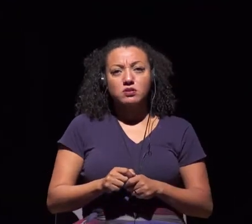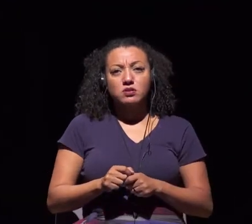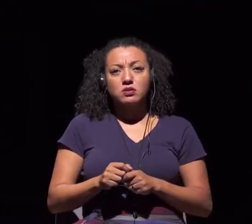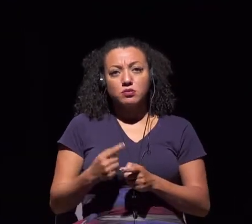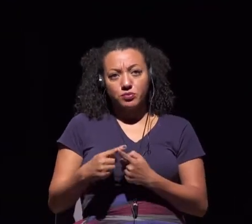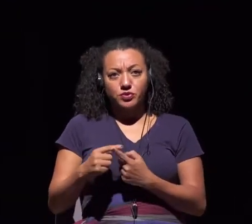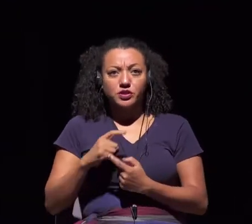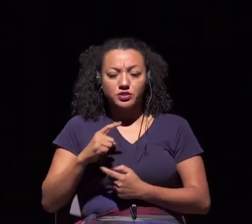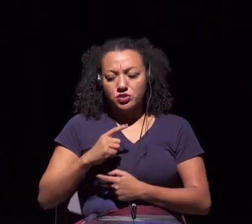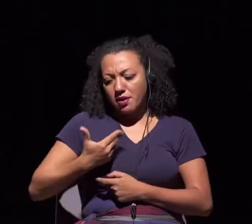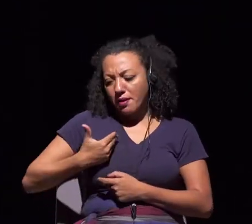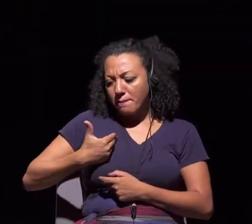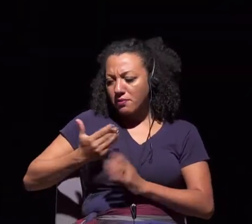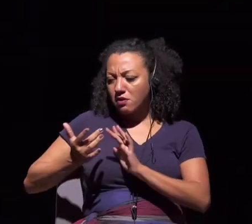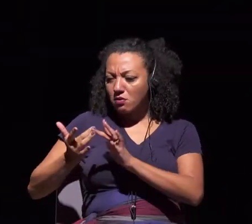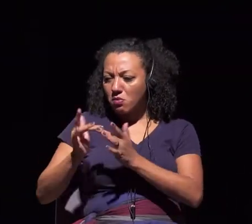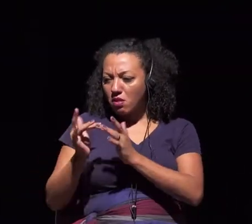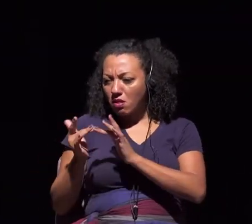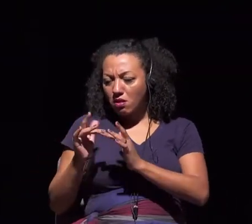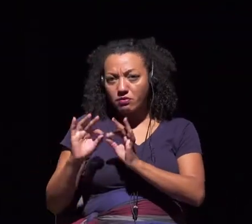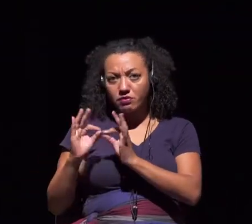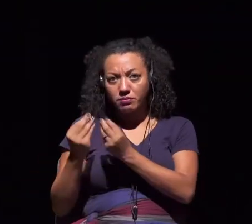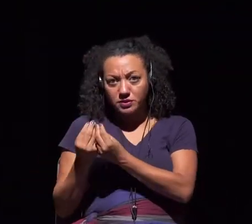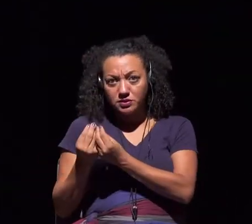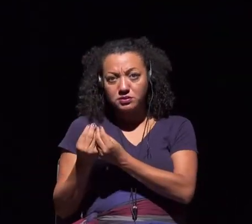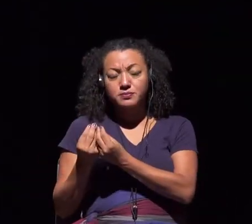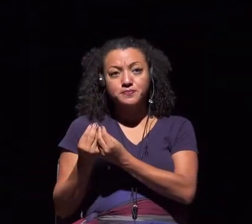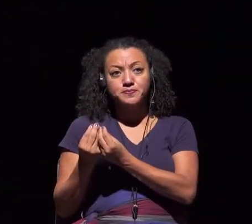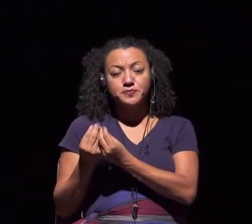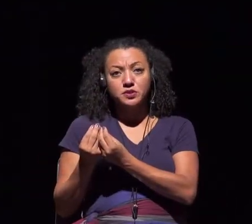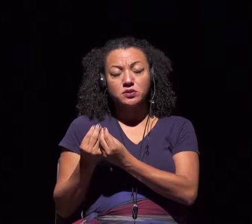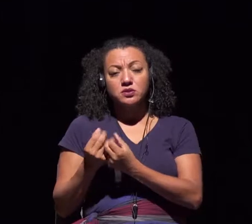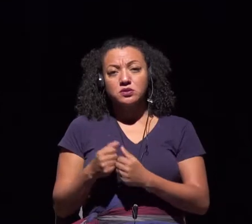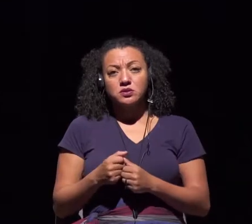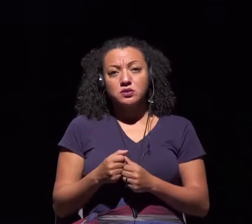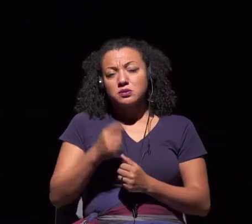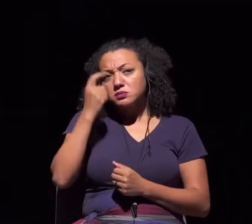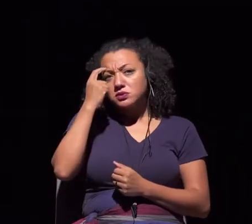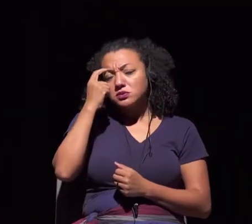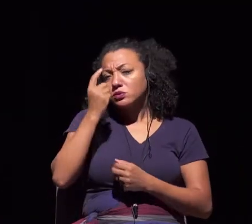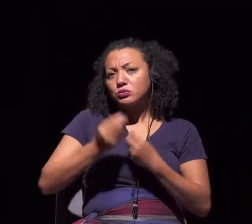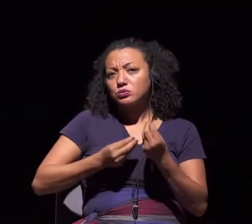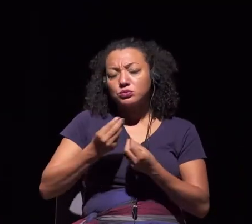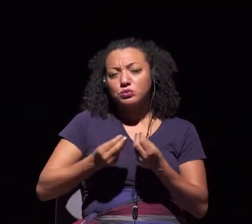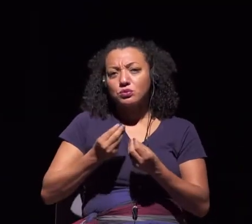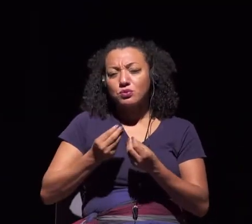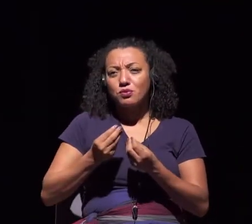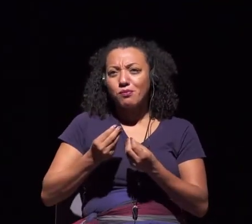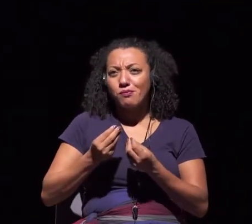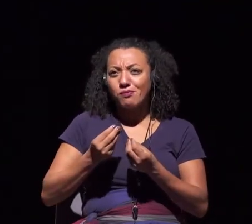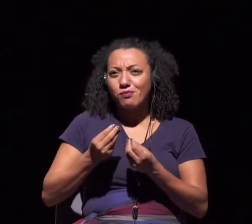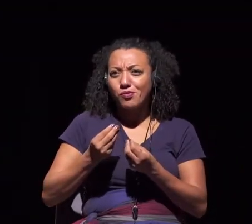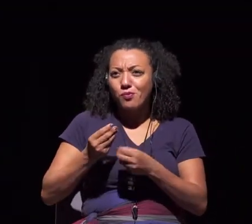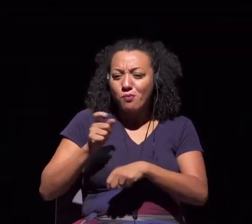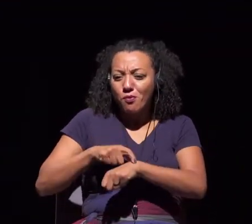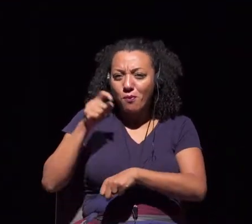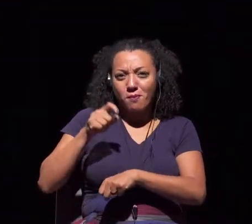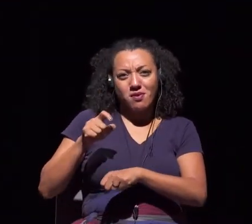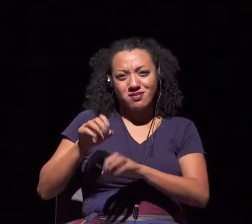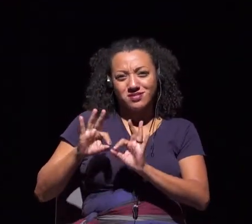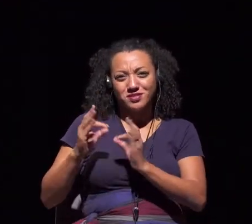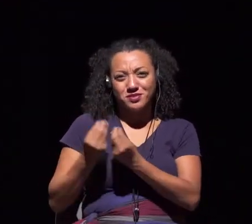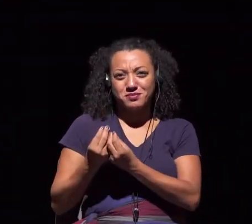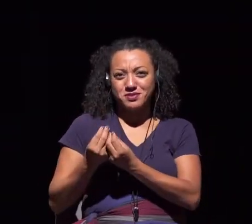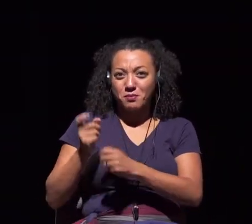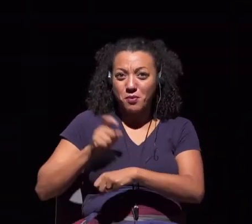How to think about, you know, marking time, but also marking special moments in life that mean something to